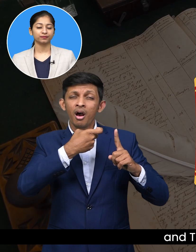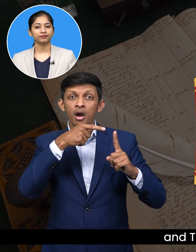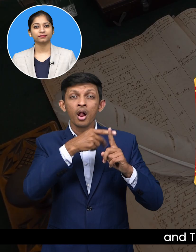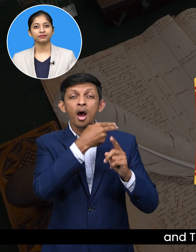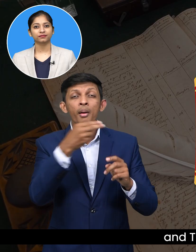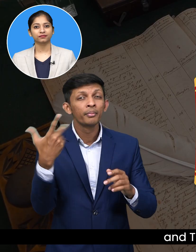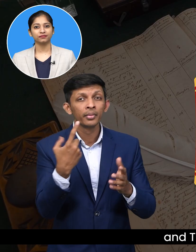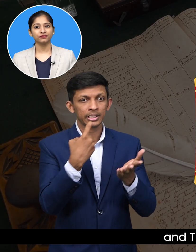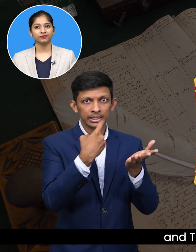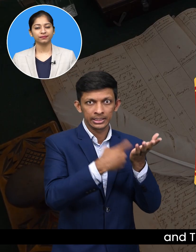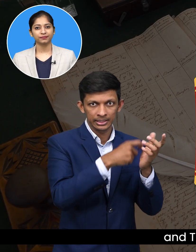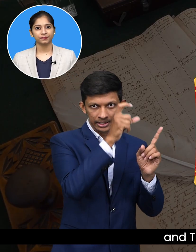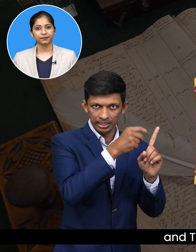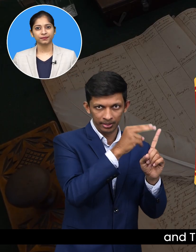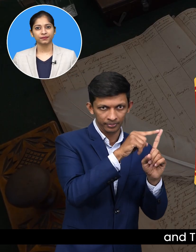Mahabharata.